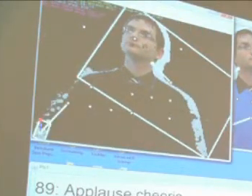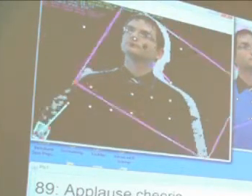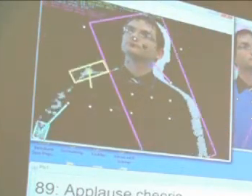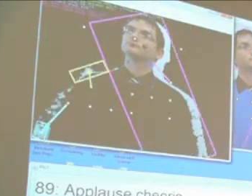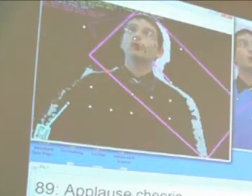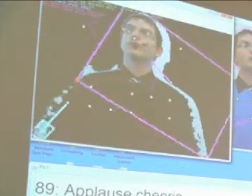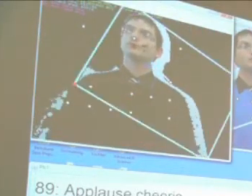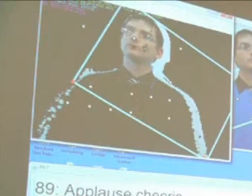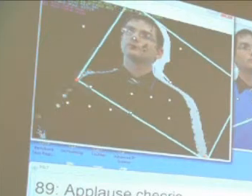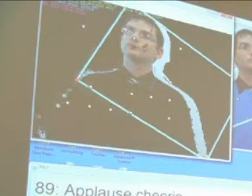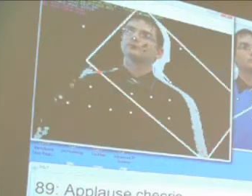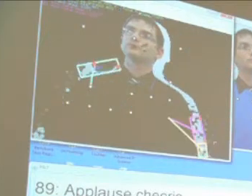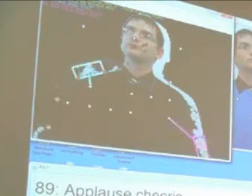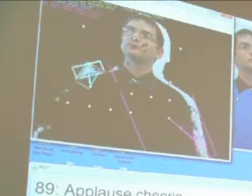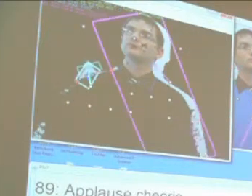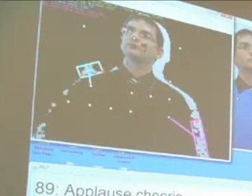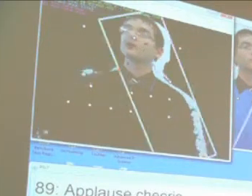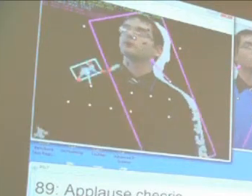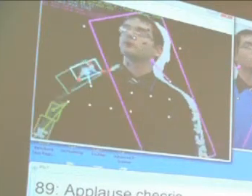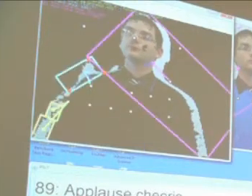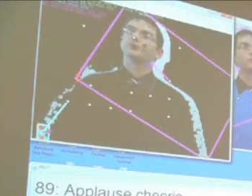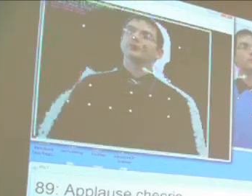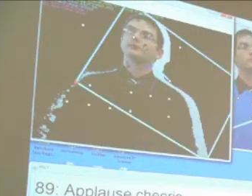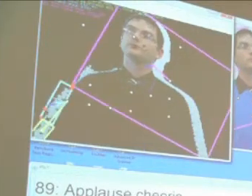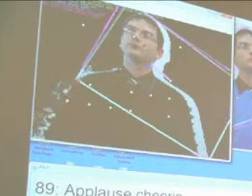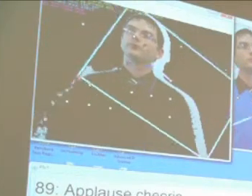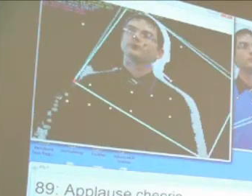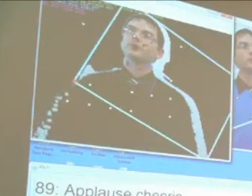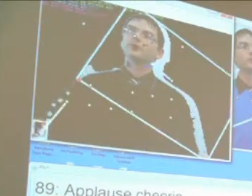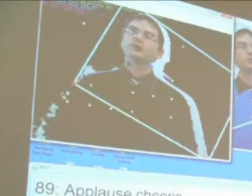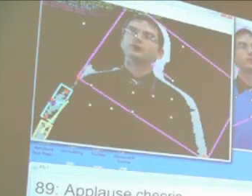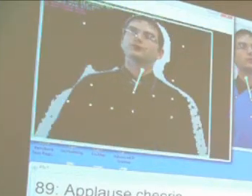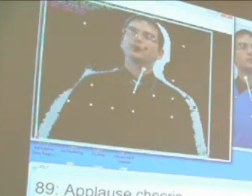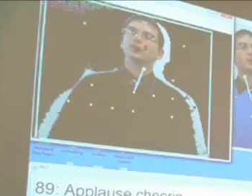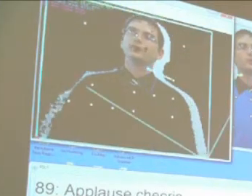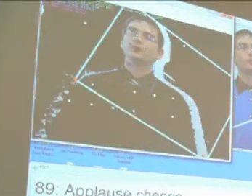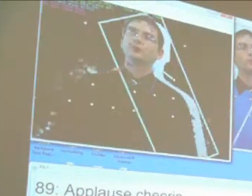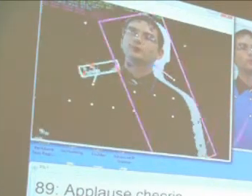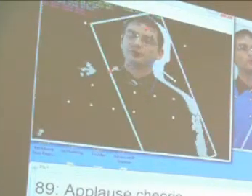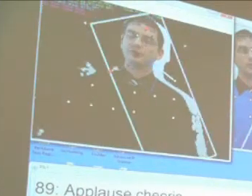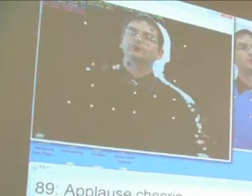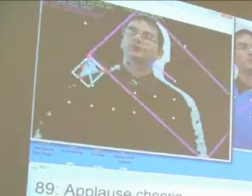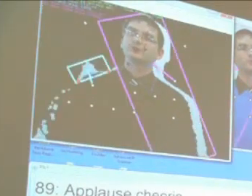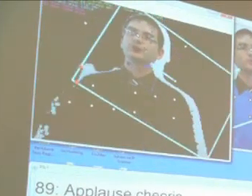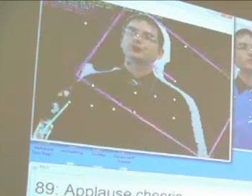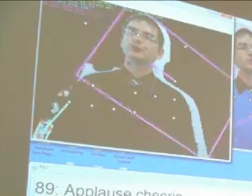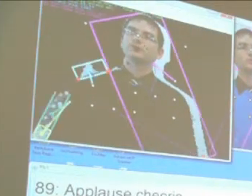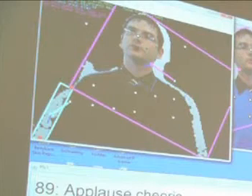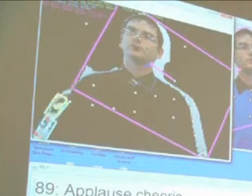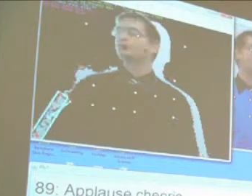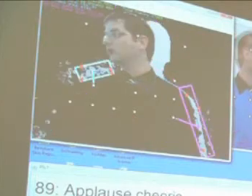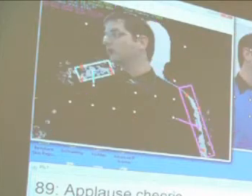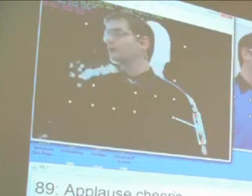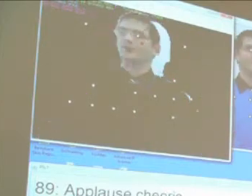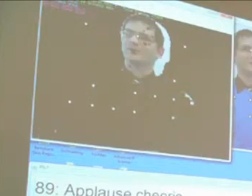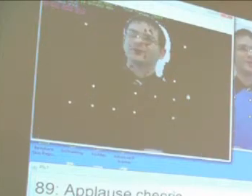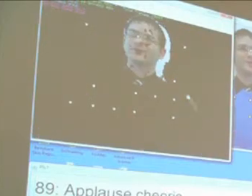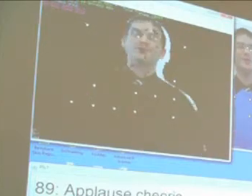quite relatively yeah if you get that these quality